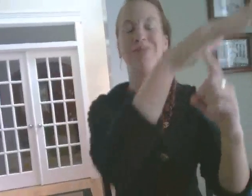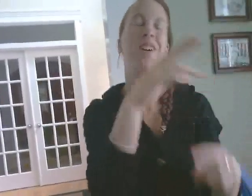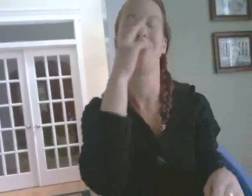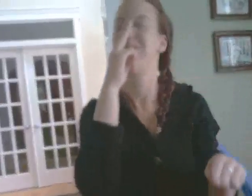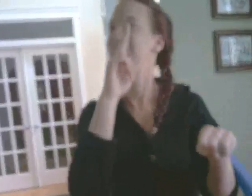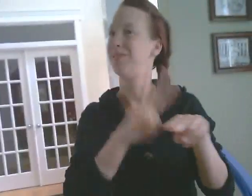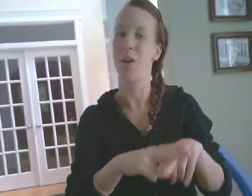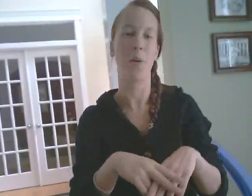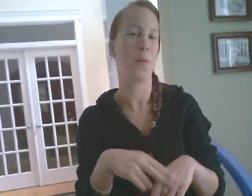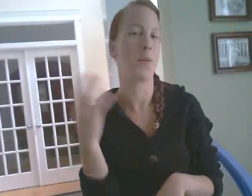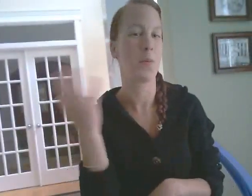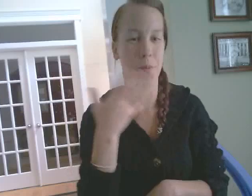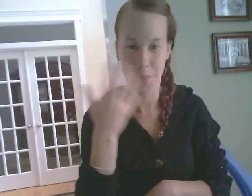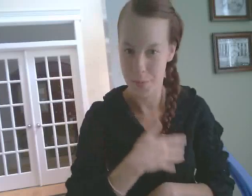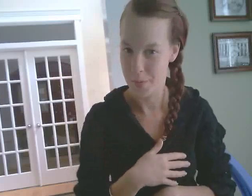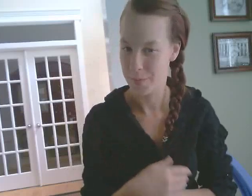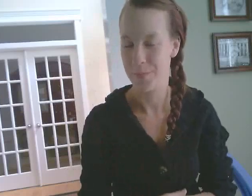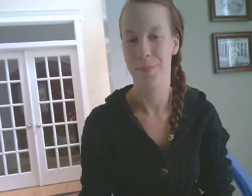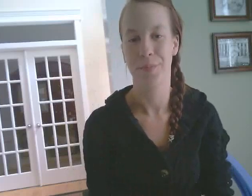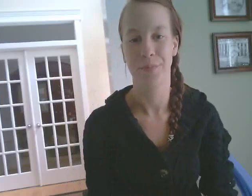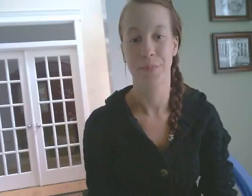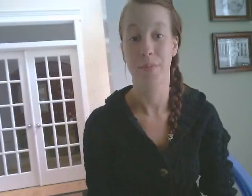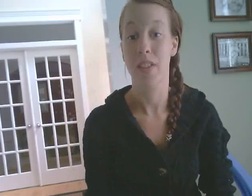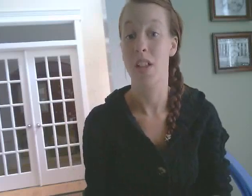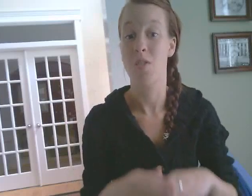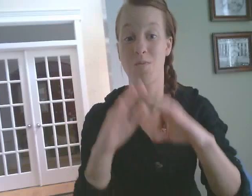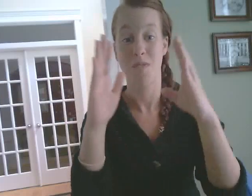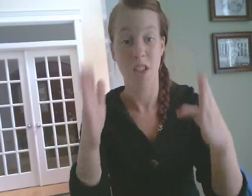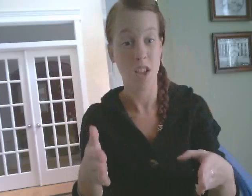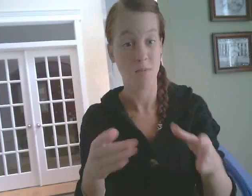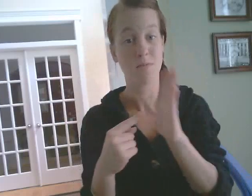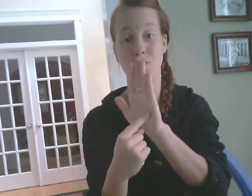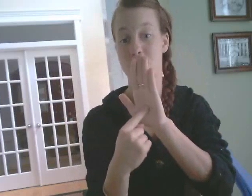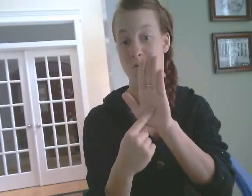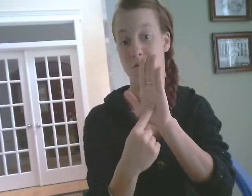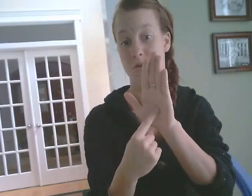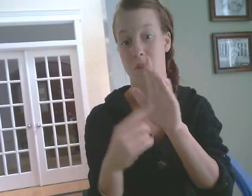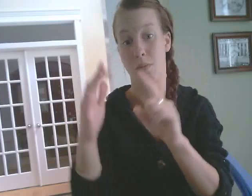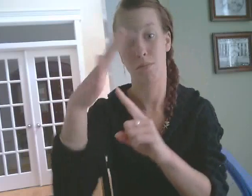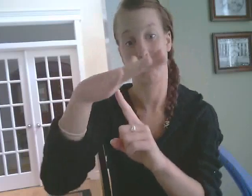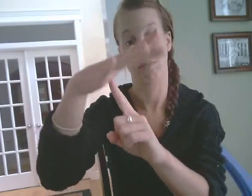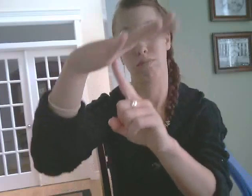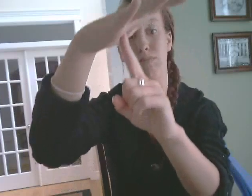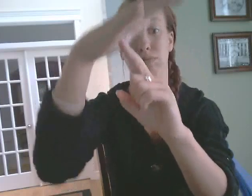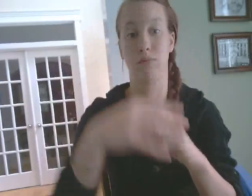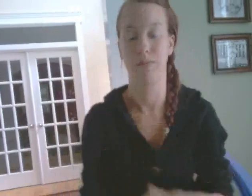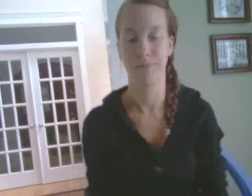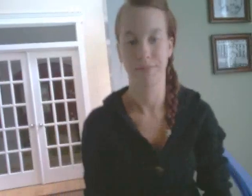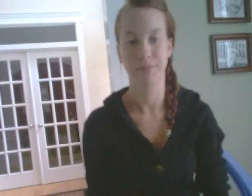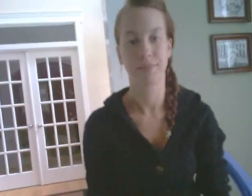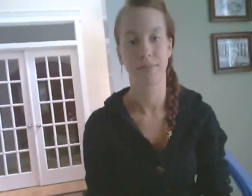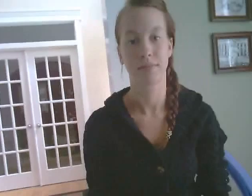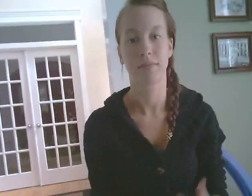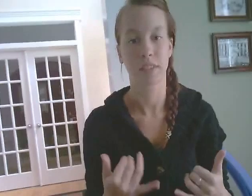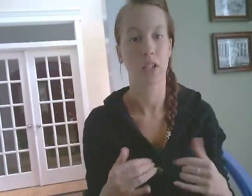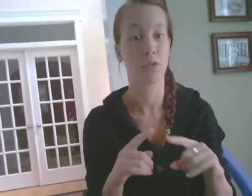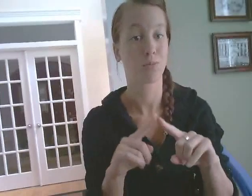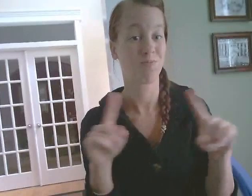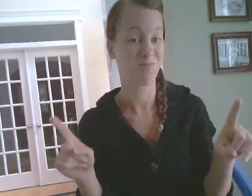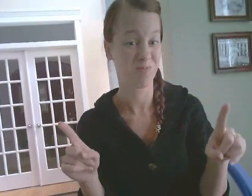minute. Difference here, roughly $100 buys you a controller helicopter compared to several